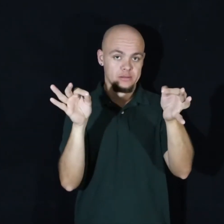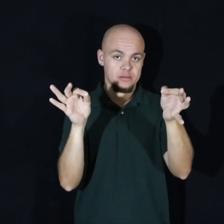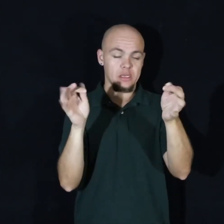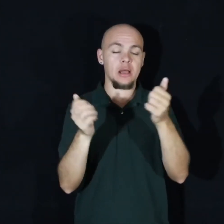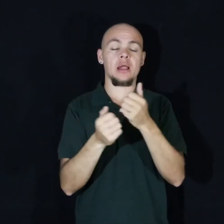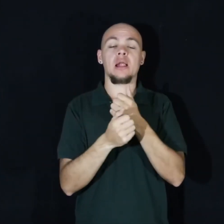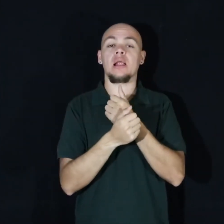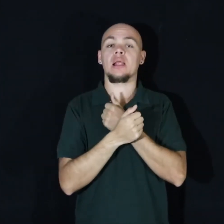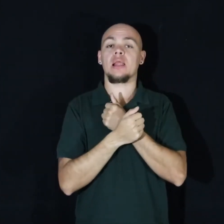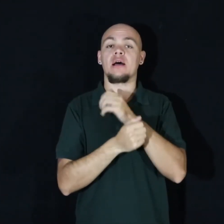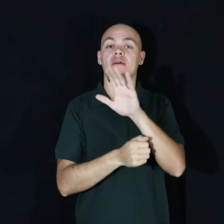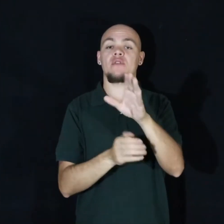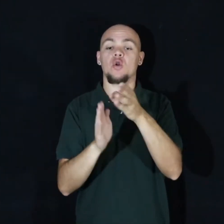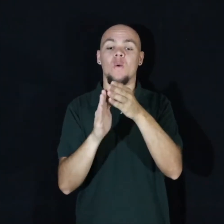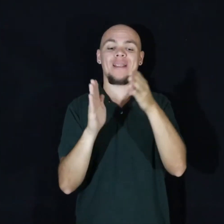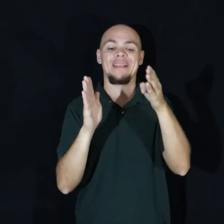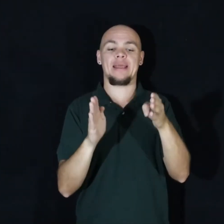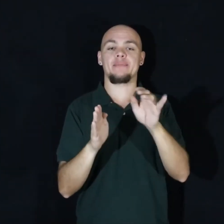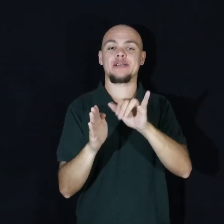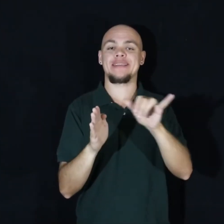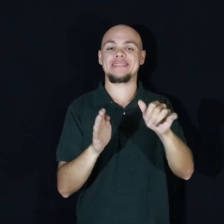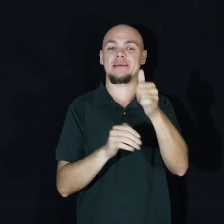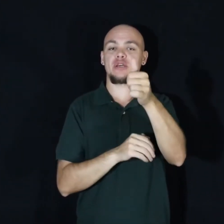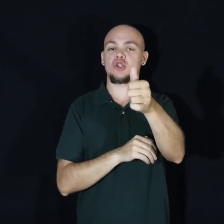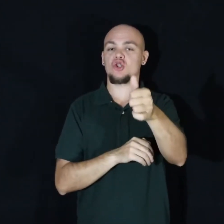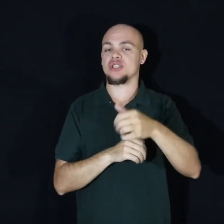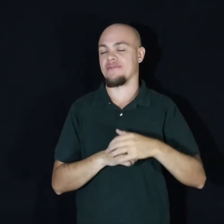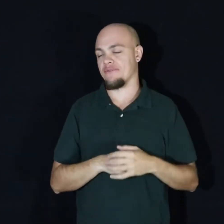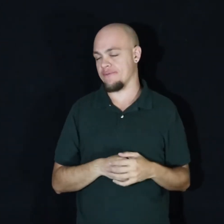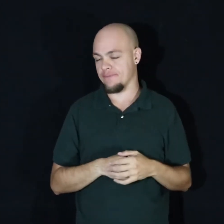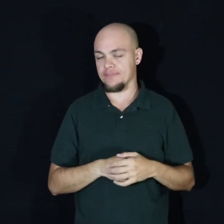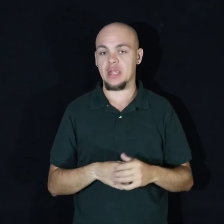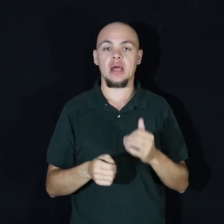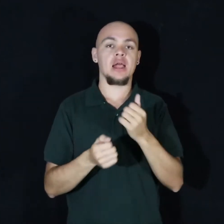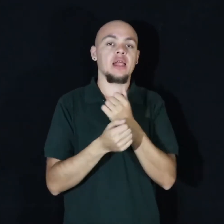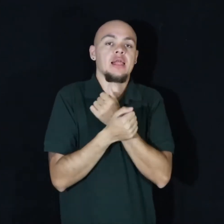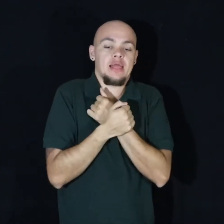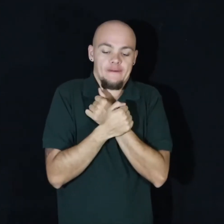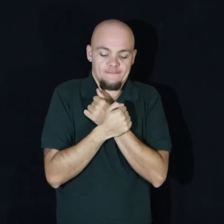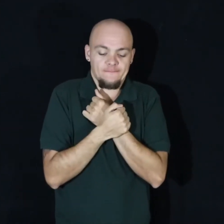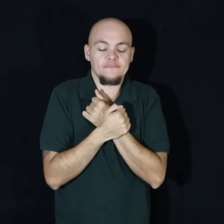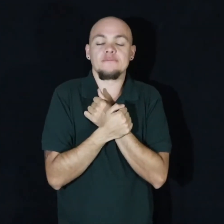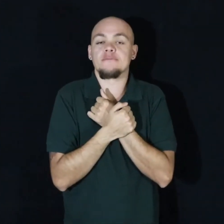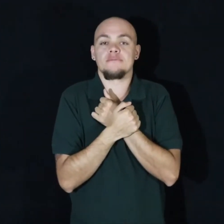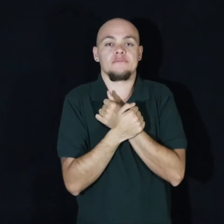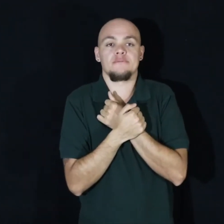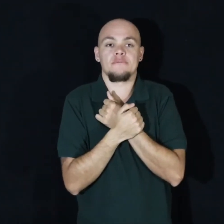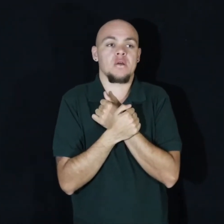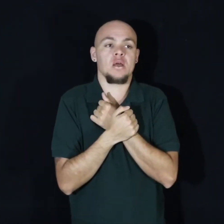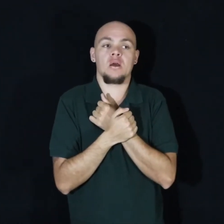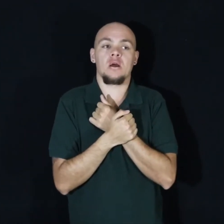up in this one command: love your neighbor as yourself. Love